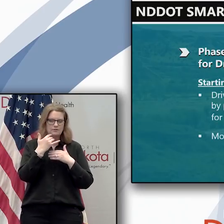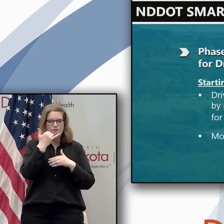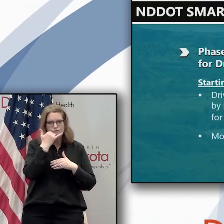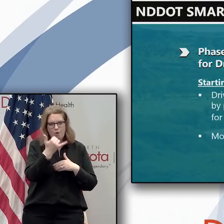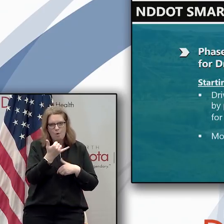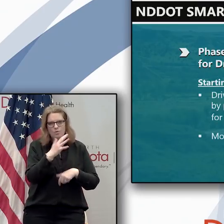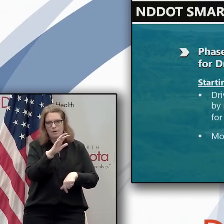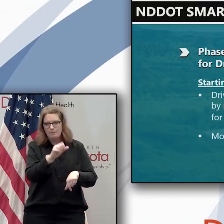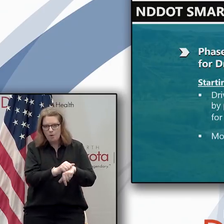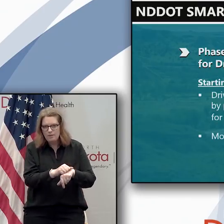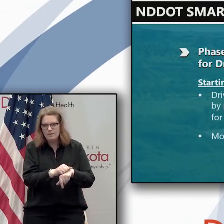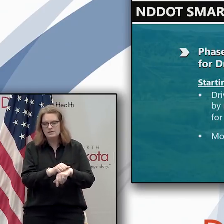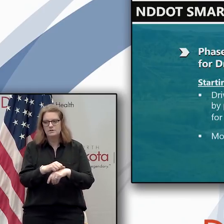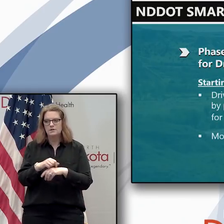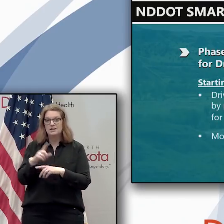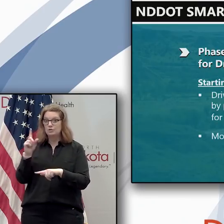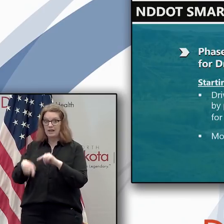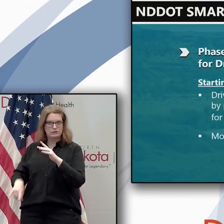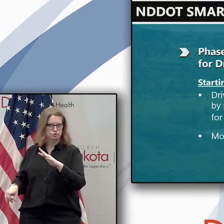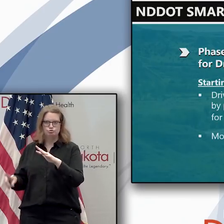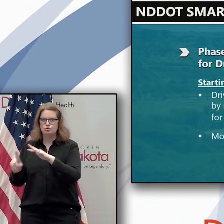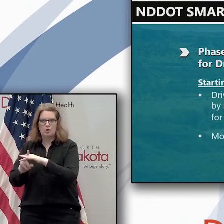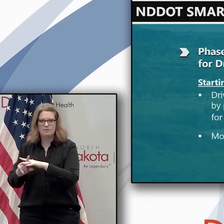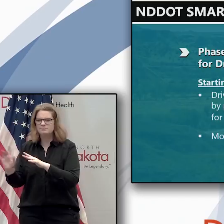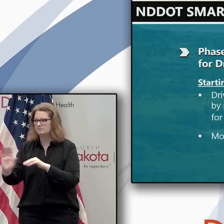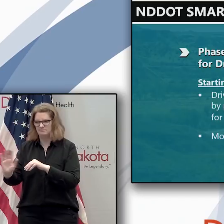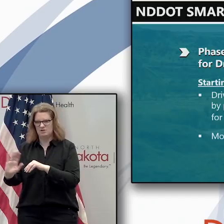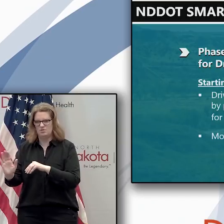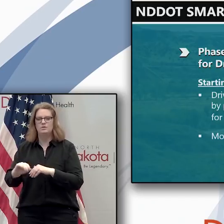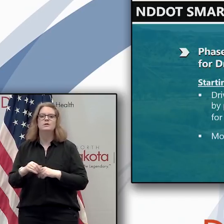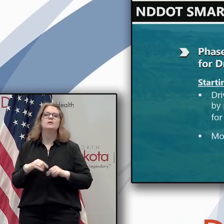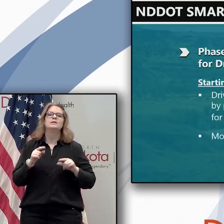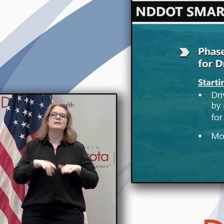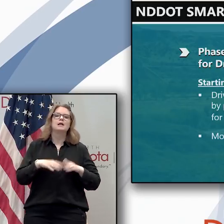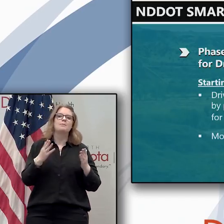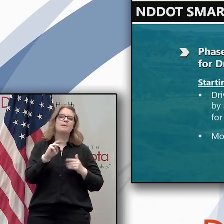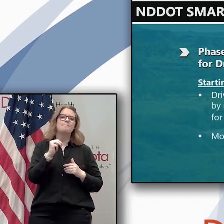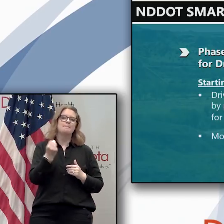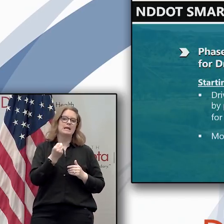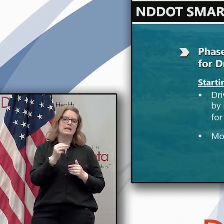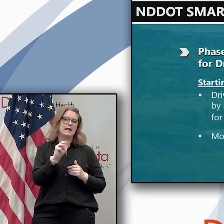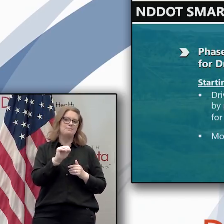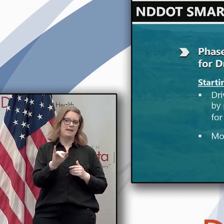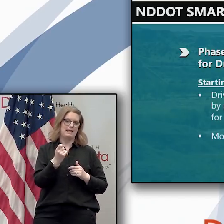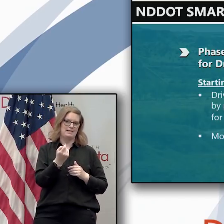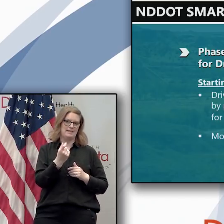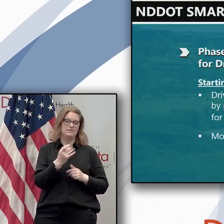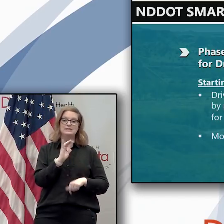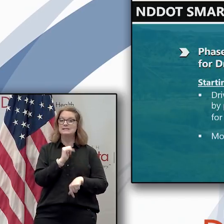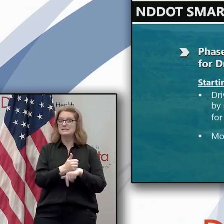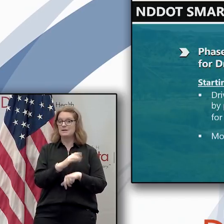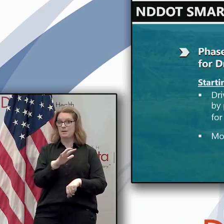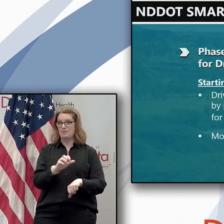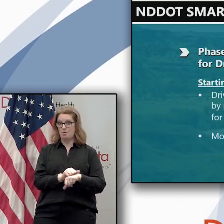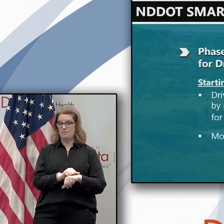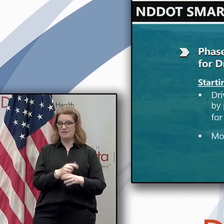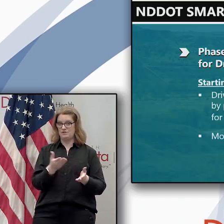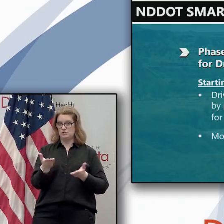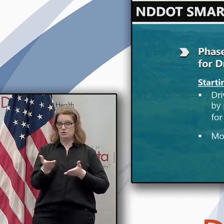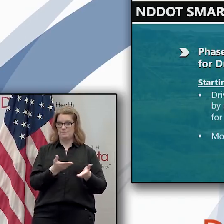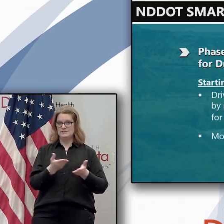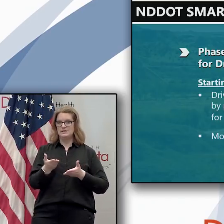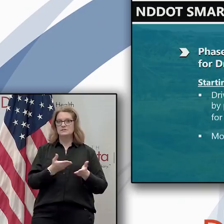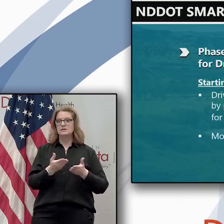only, no walk-ins allowed. They'll start opening up again on Monday, May 11th. To schedule an appointment for